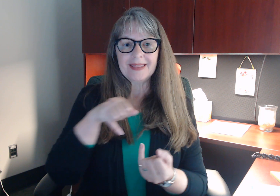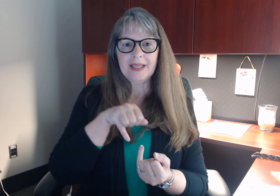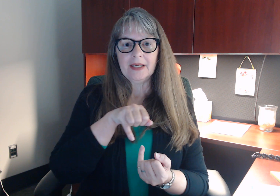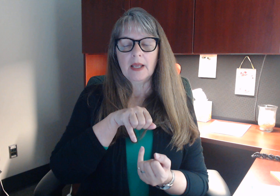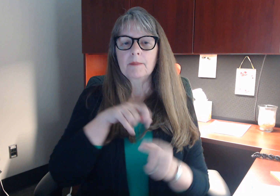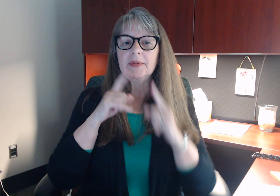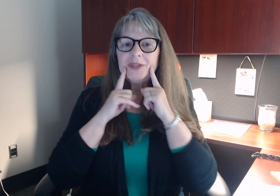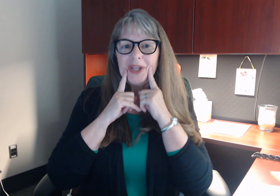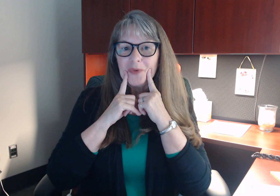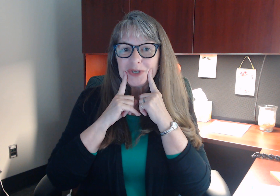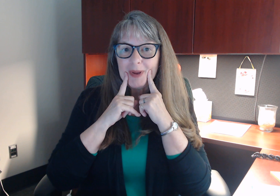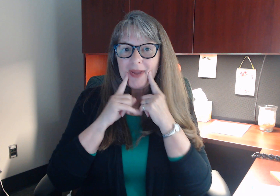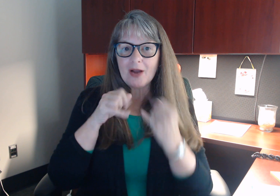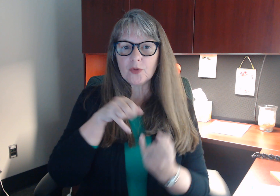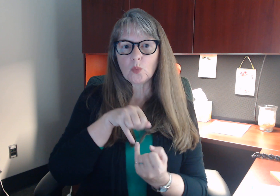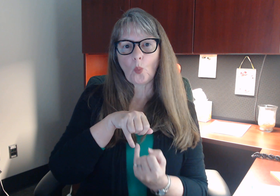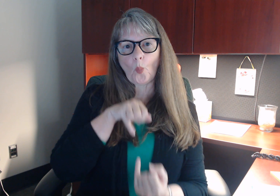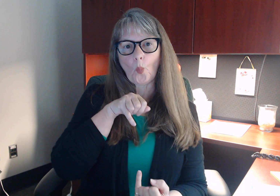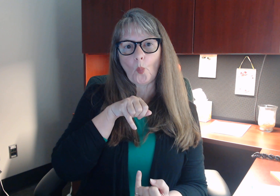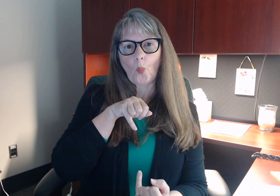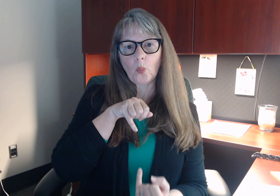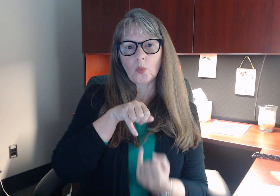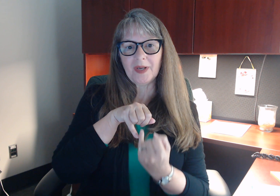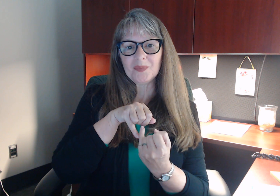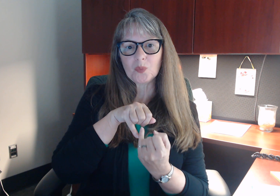Thin, but now watch my mouth, right?